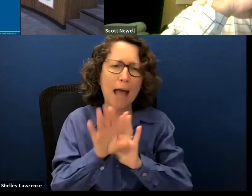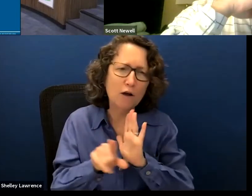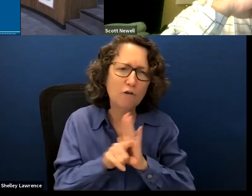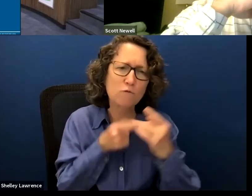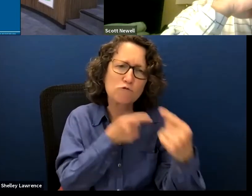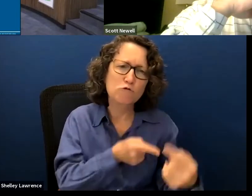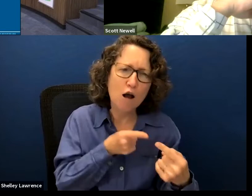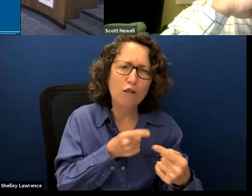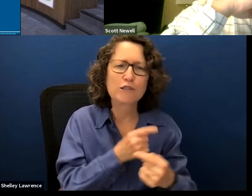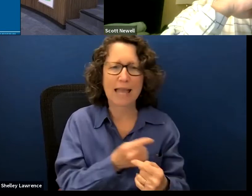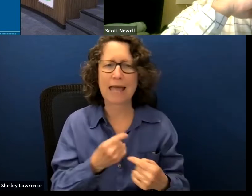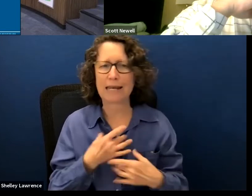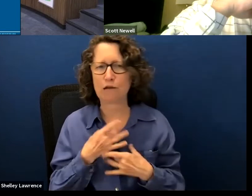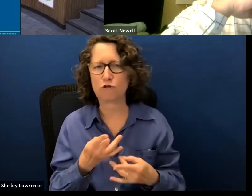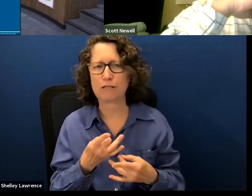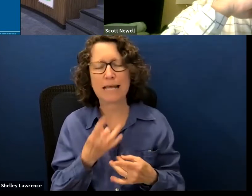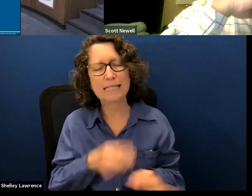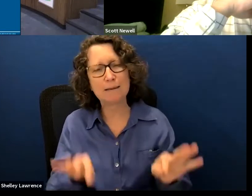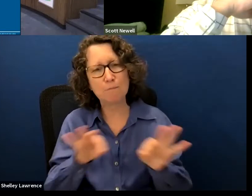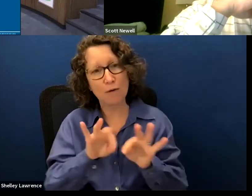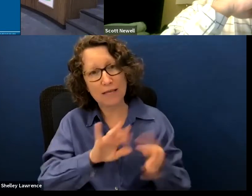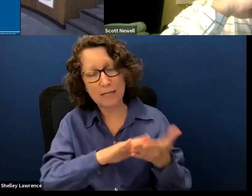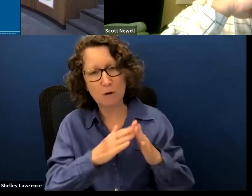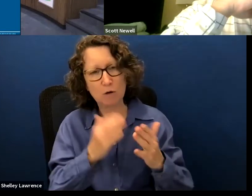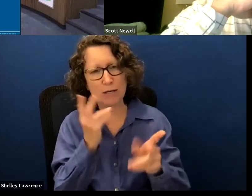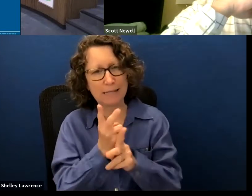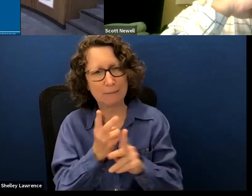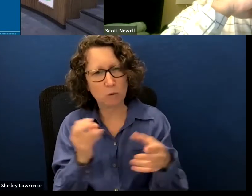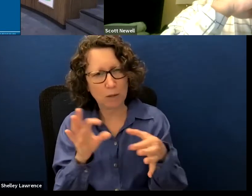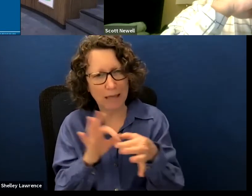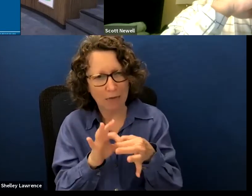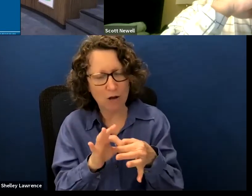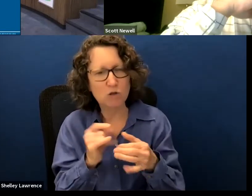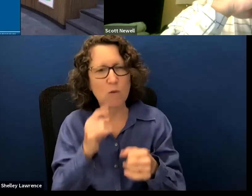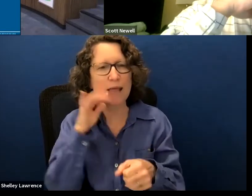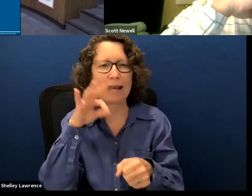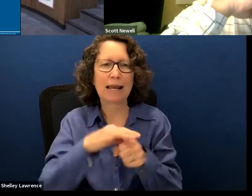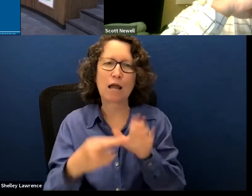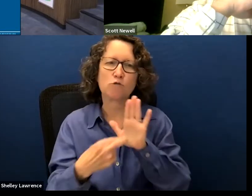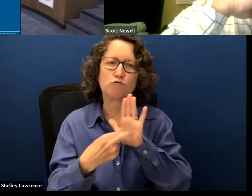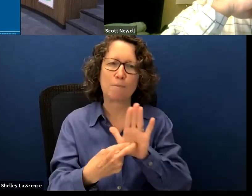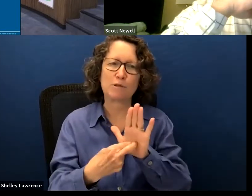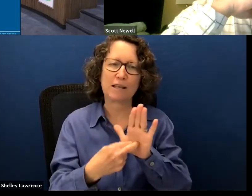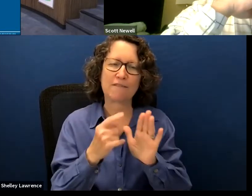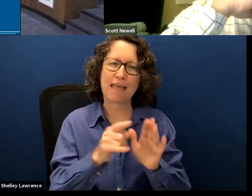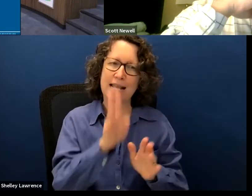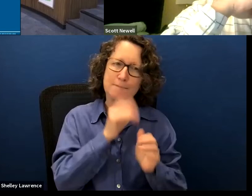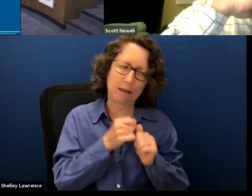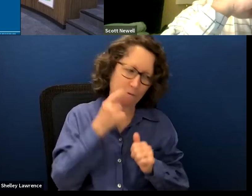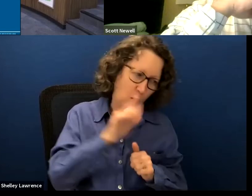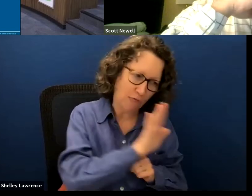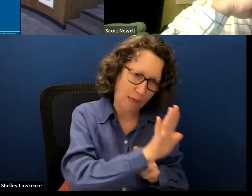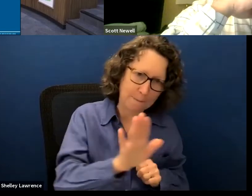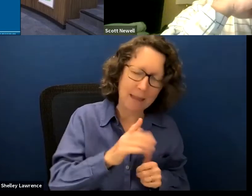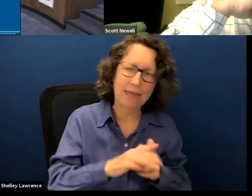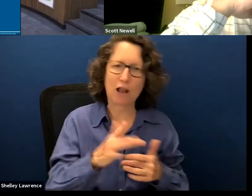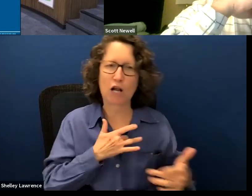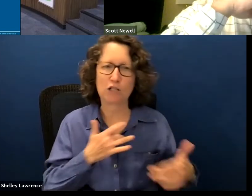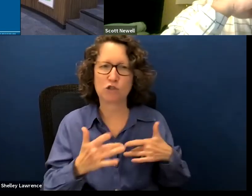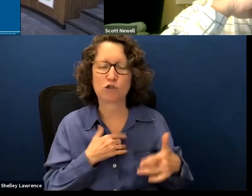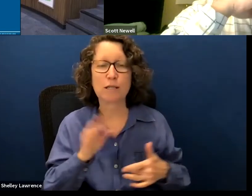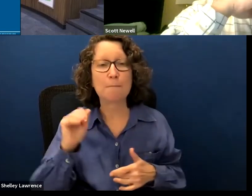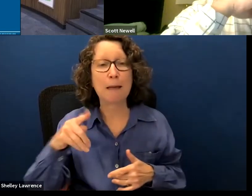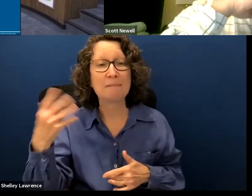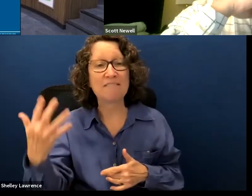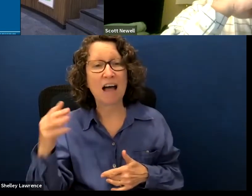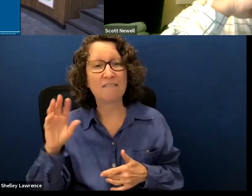struggles, and interests. It's important these communities stay together so that they can elect a representative that can speak on their issues and concerns. Map 5